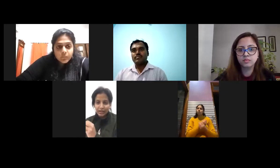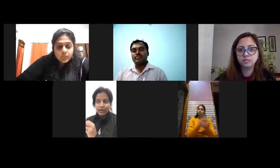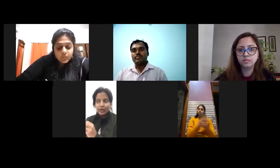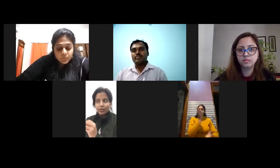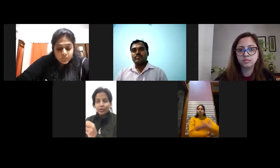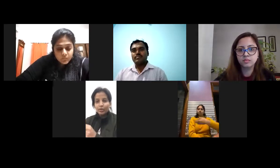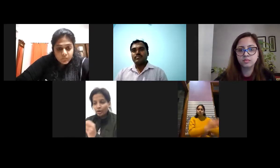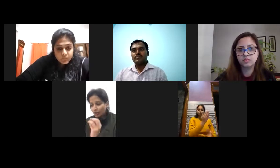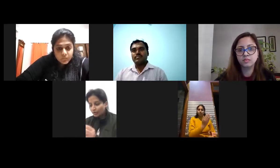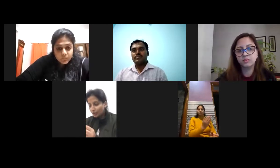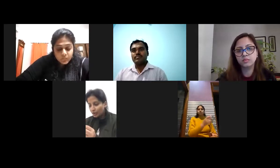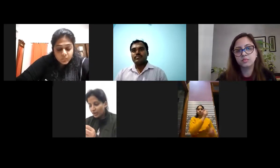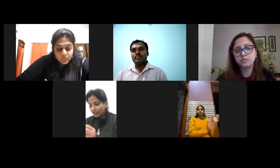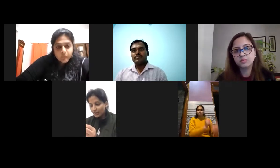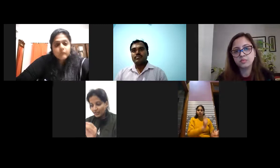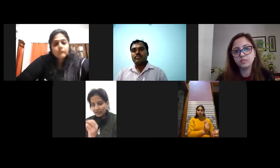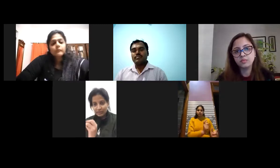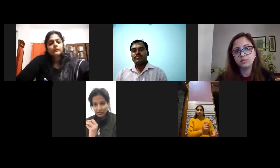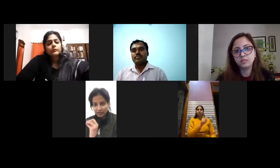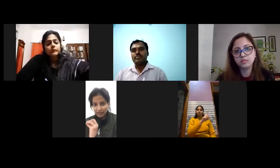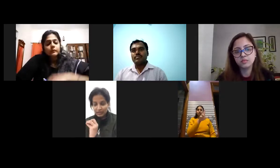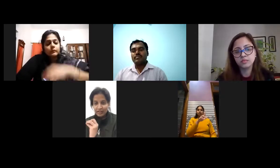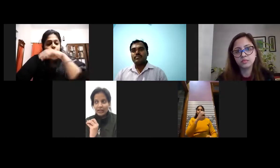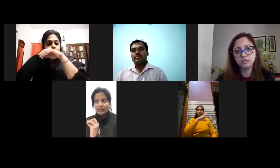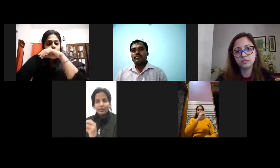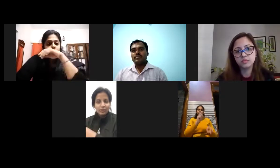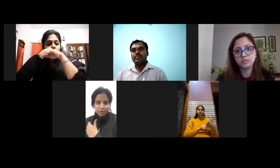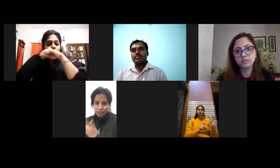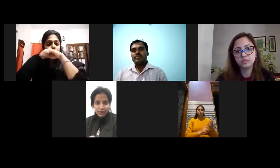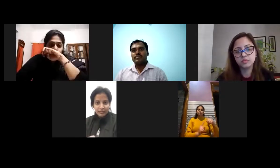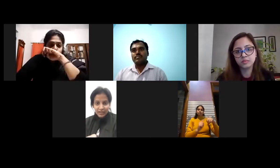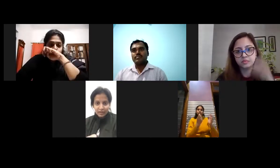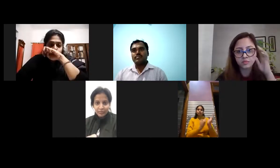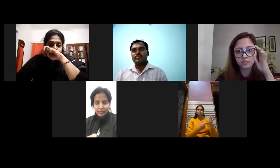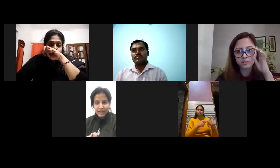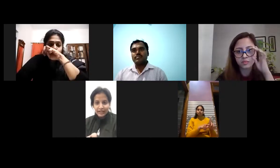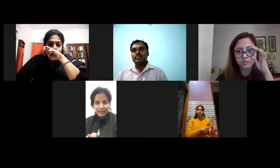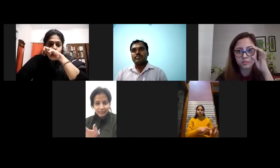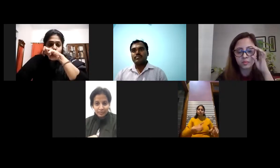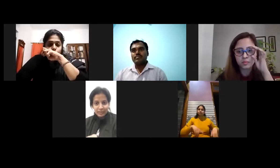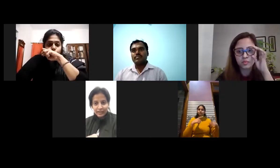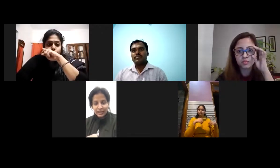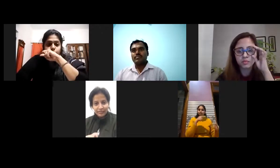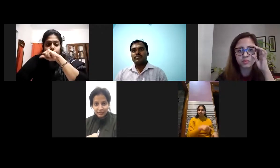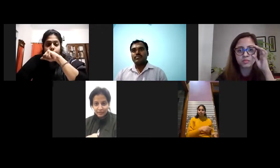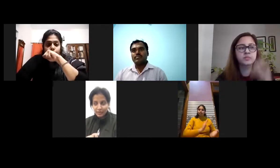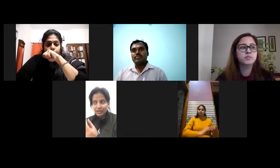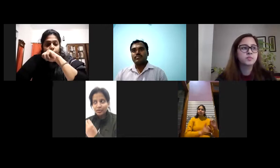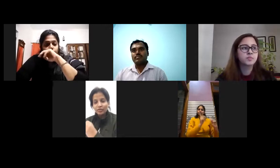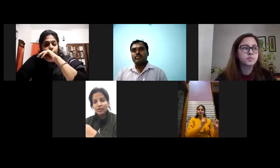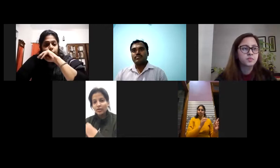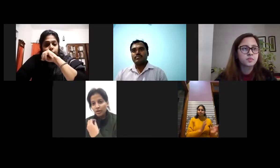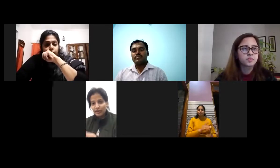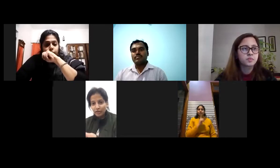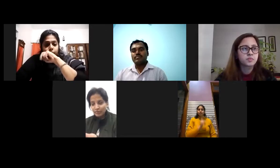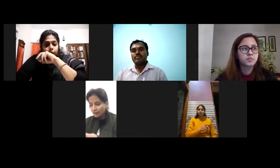century who could not afford to have residences for themselves. Those who were well off would marry comfortably and have comfort, but those who